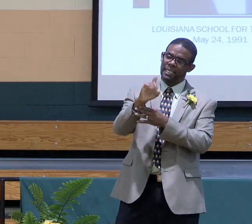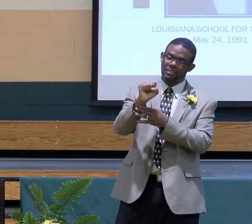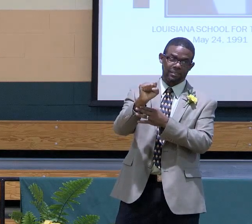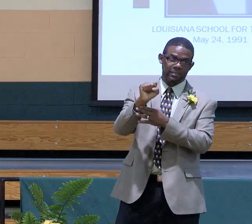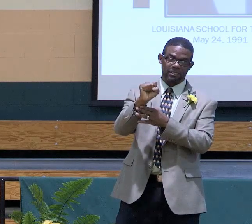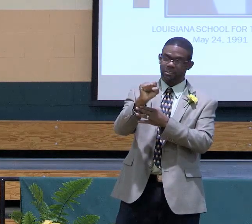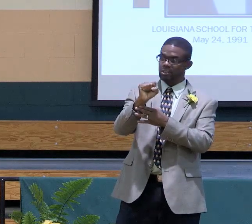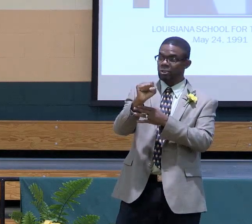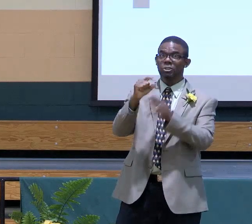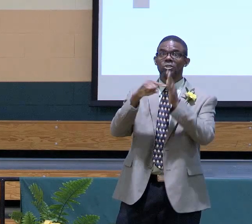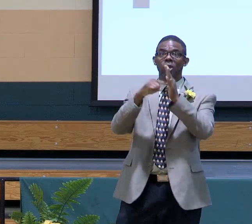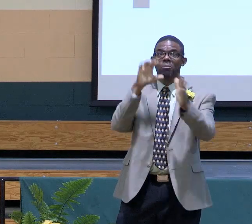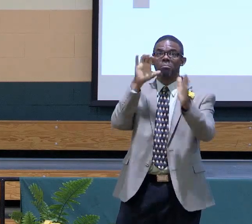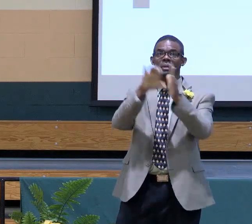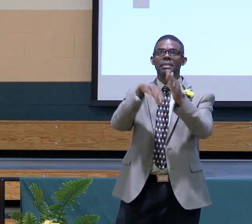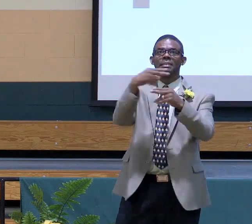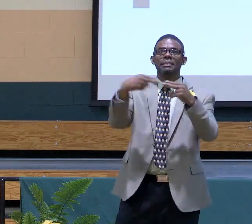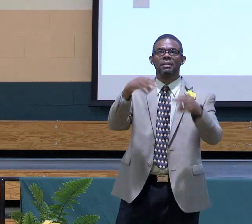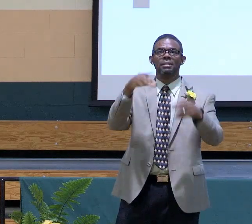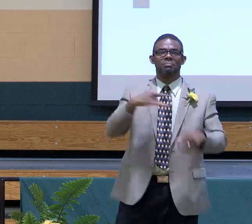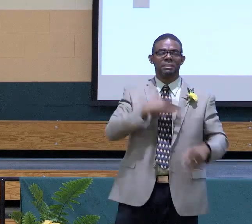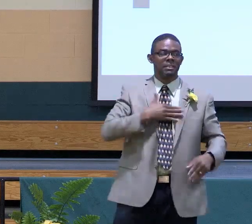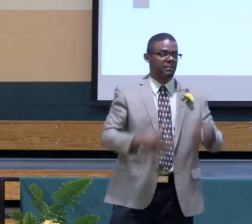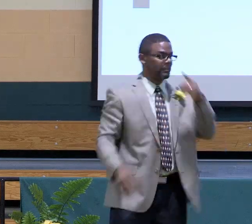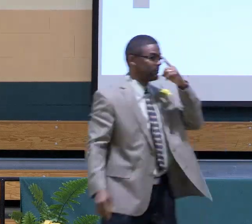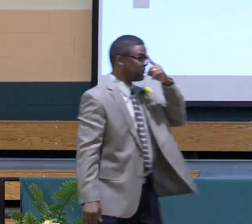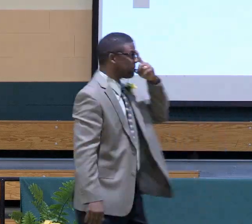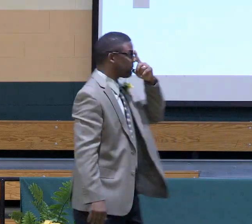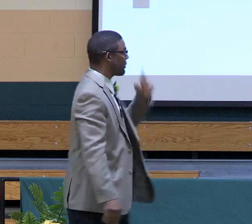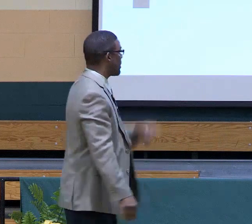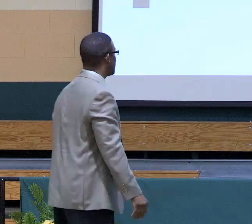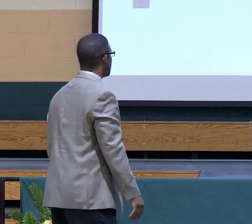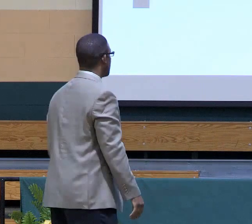Cleo Fields. Here's a photo of Mr. Fields.